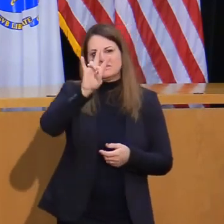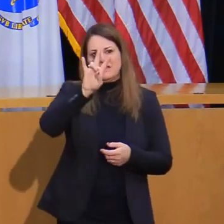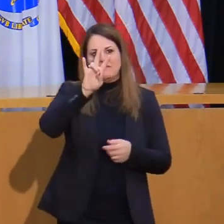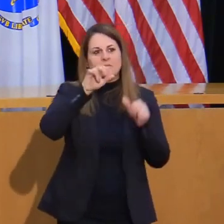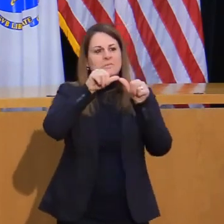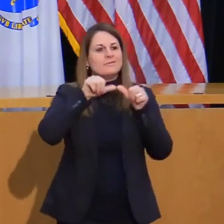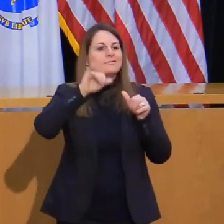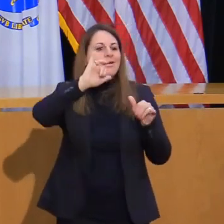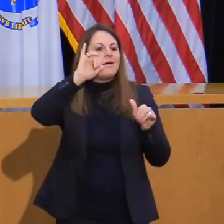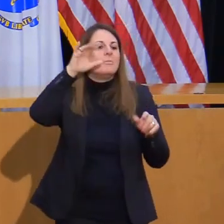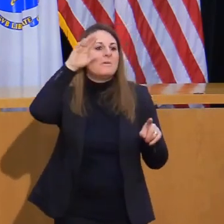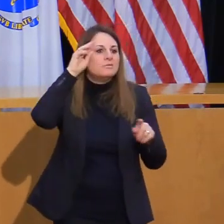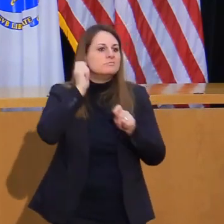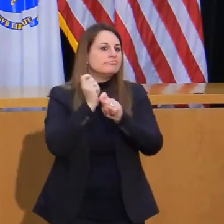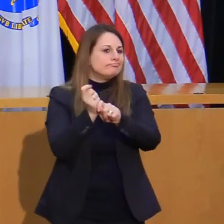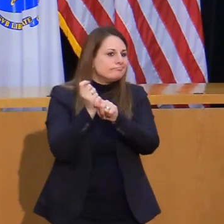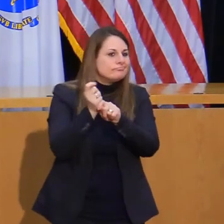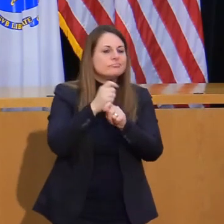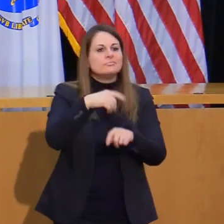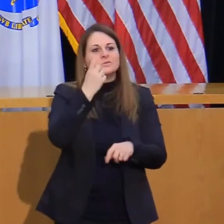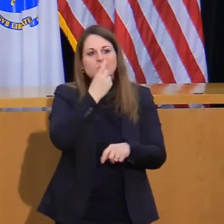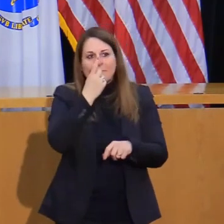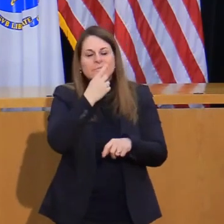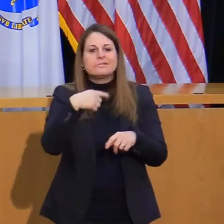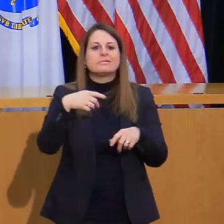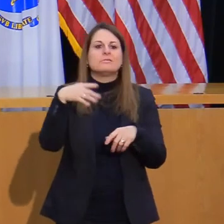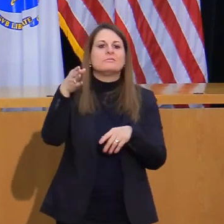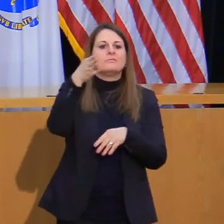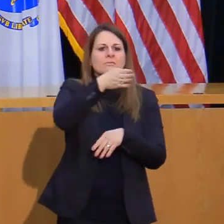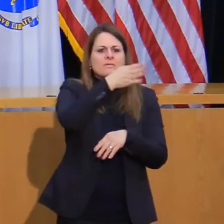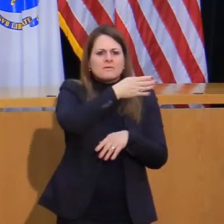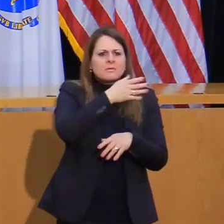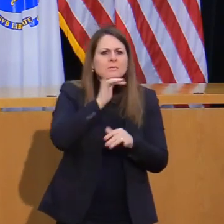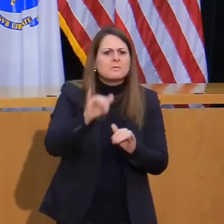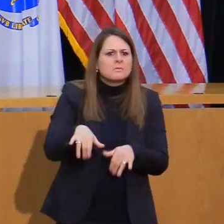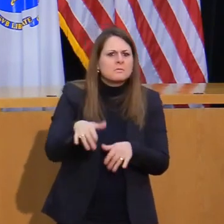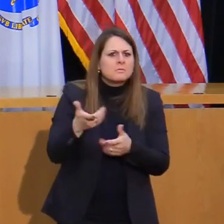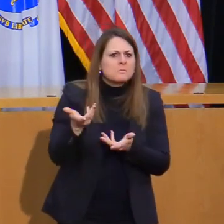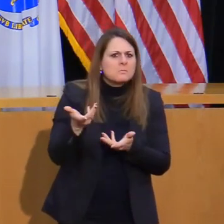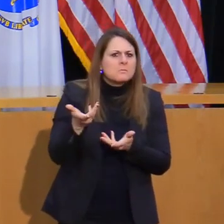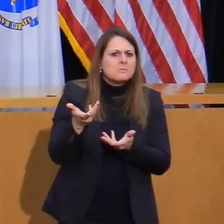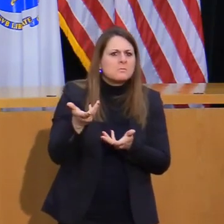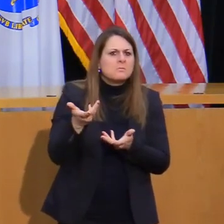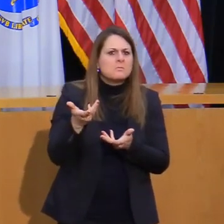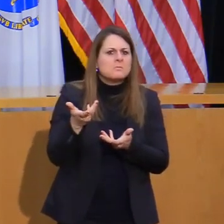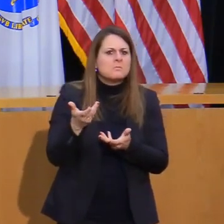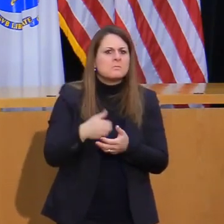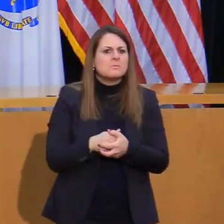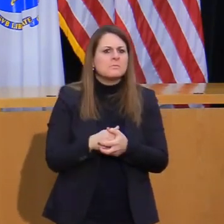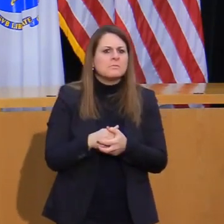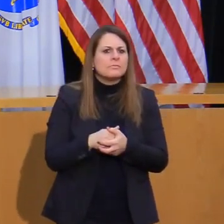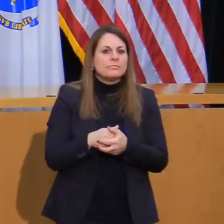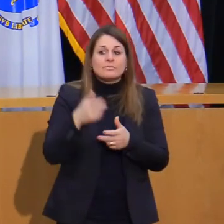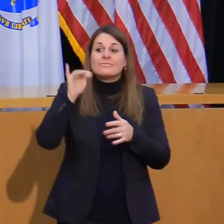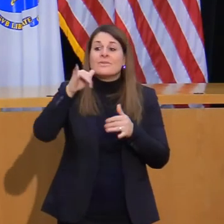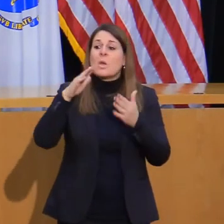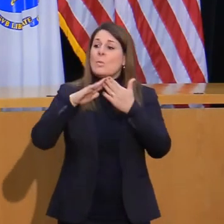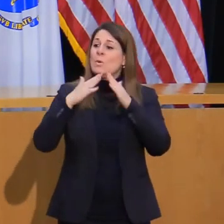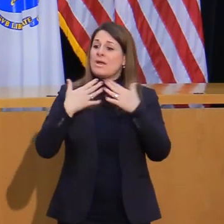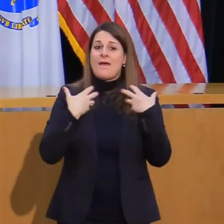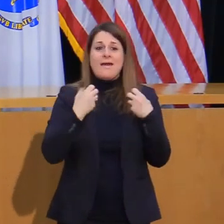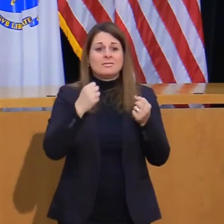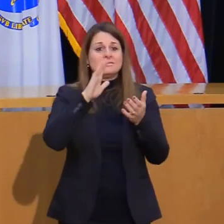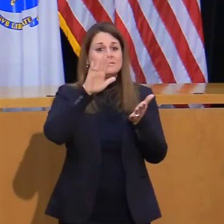everyone's allowed to go to the mass sites. How does it work with the federal, like the community health centers, or if they do change their eligibility at